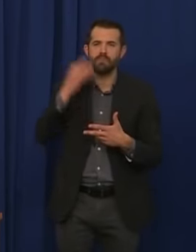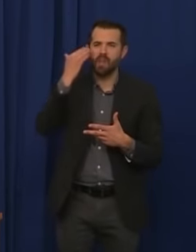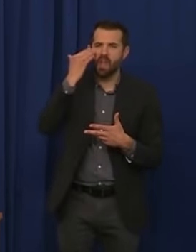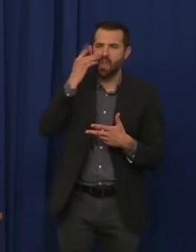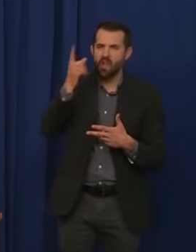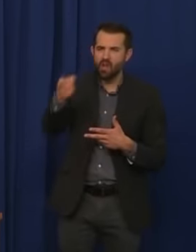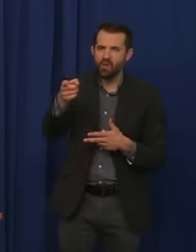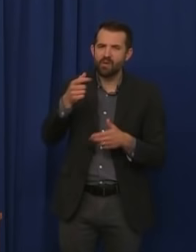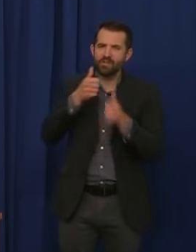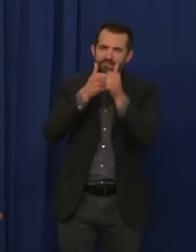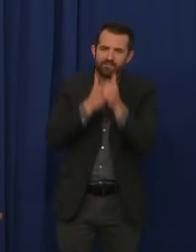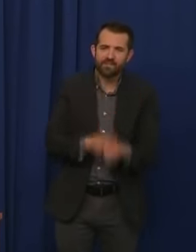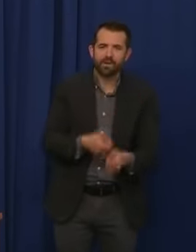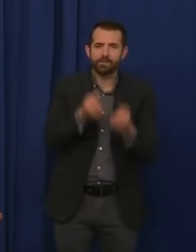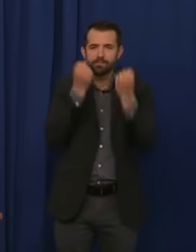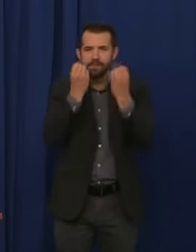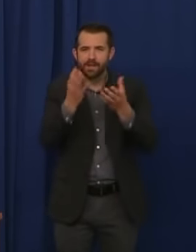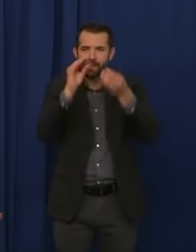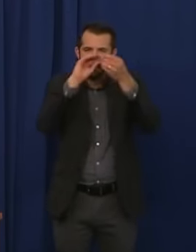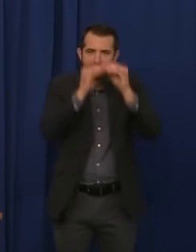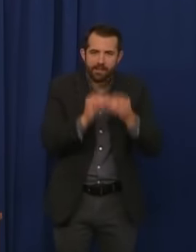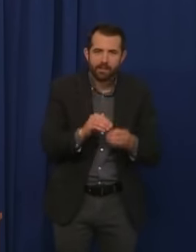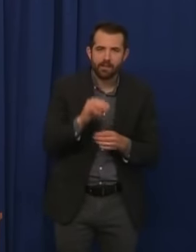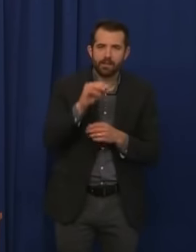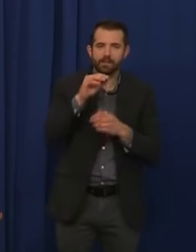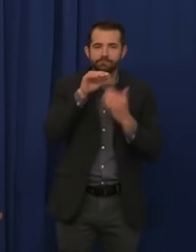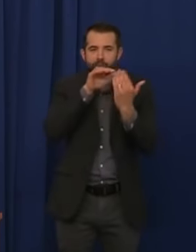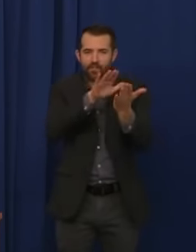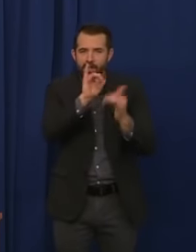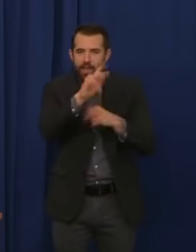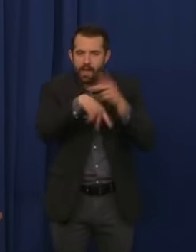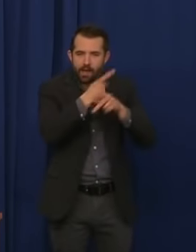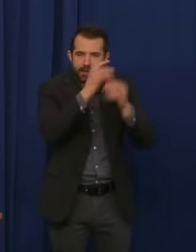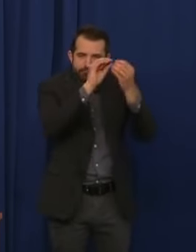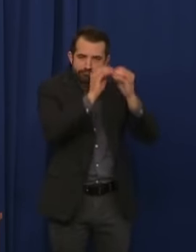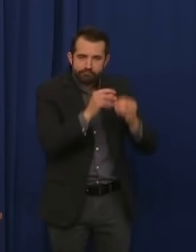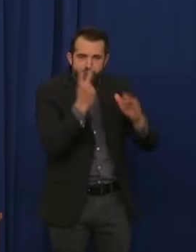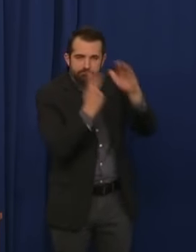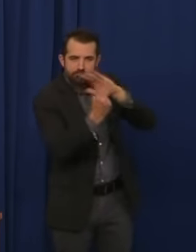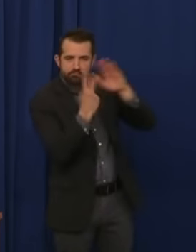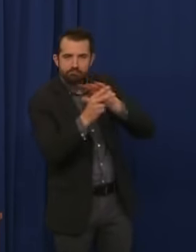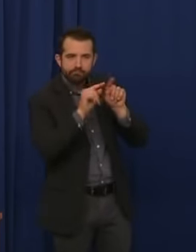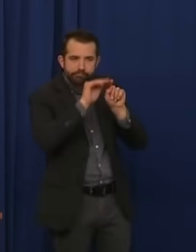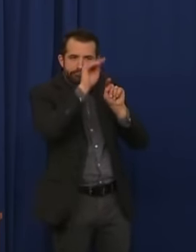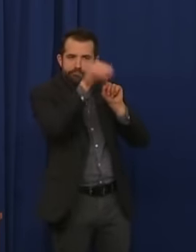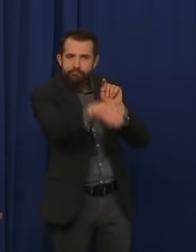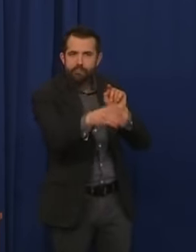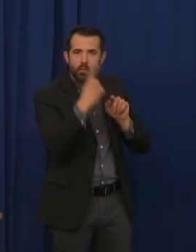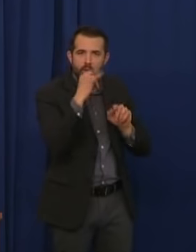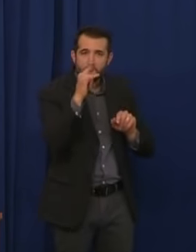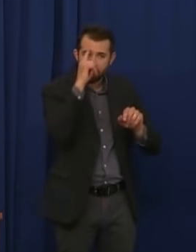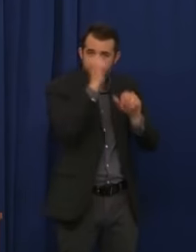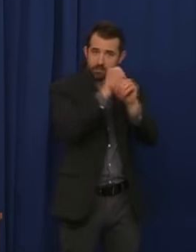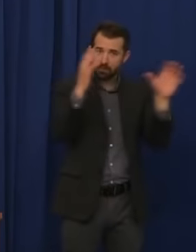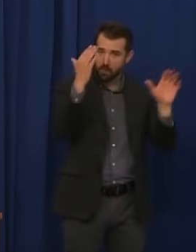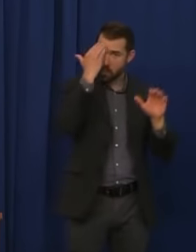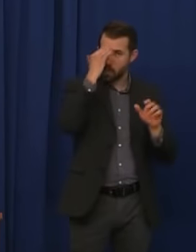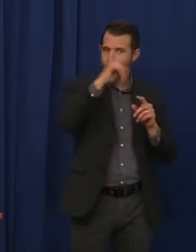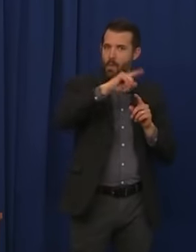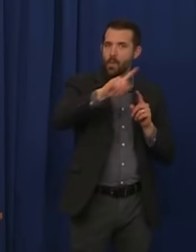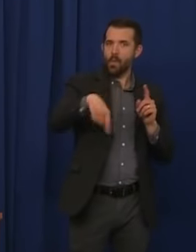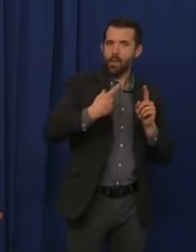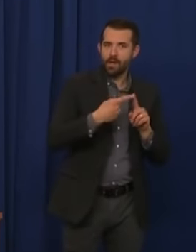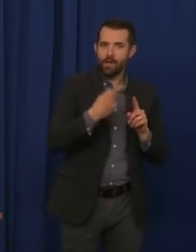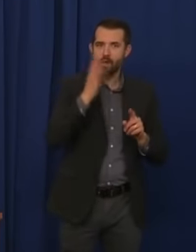and projections. Based on the current projections and trajectory, is there any sense of when we might see a two-week decline in new cases per